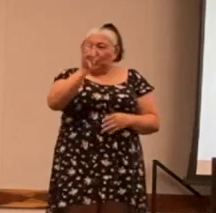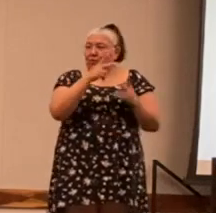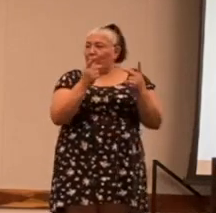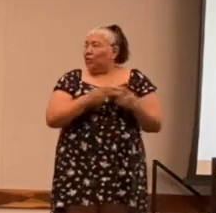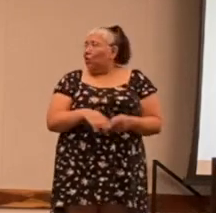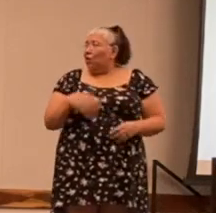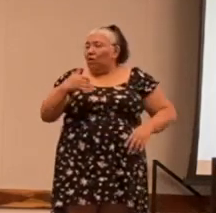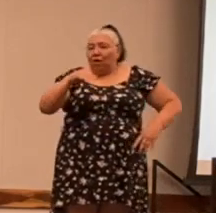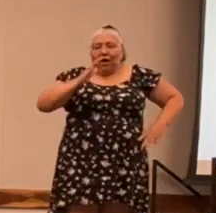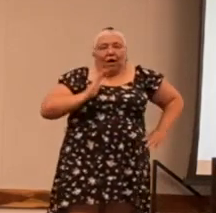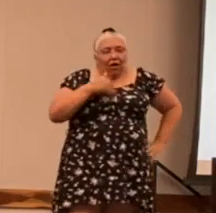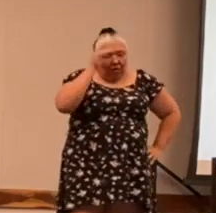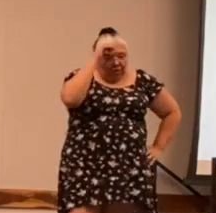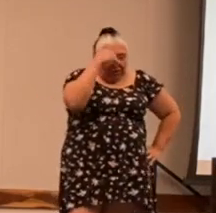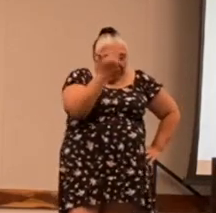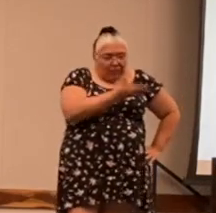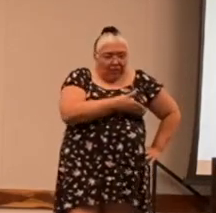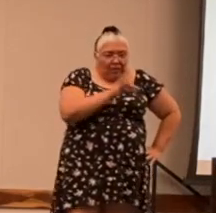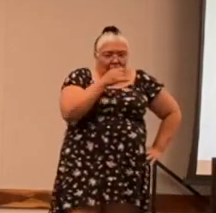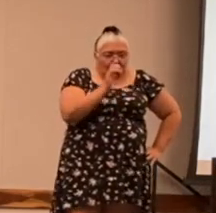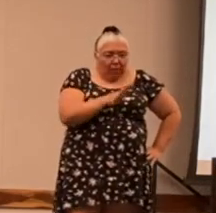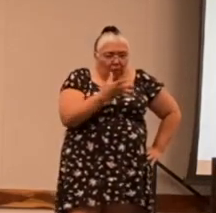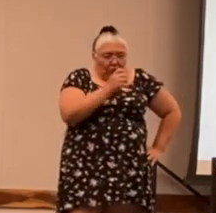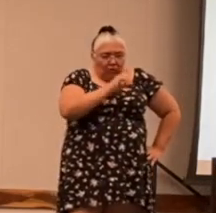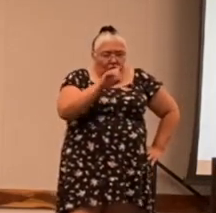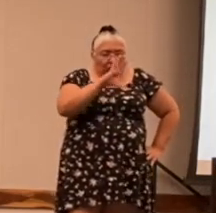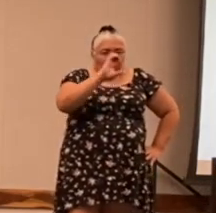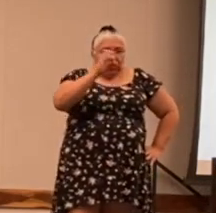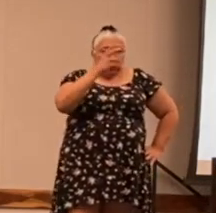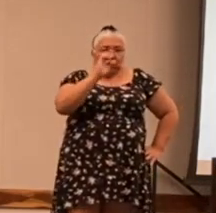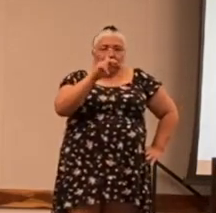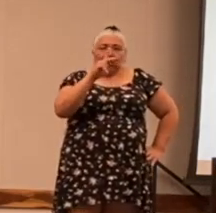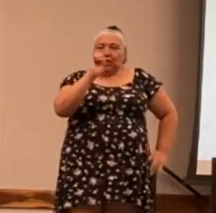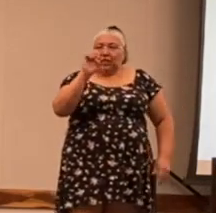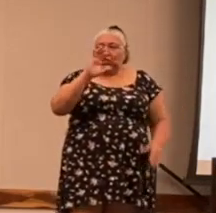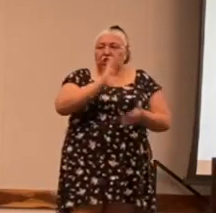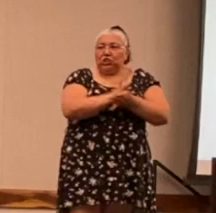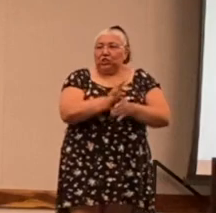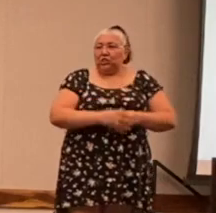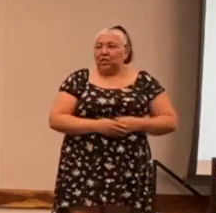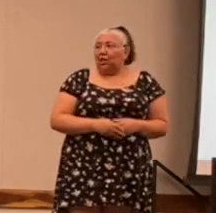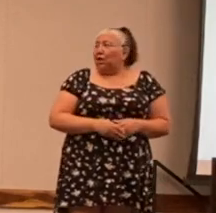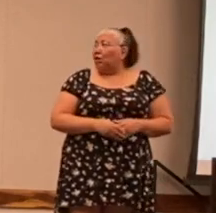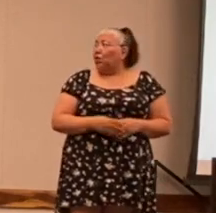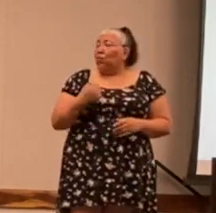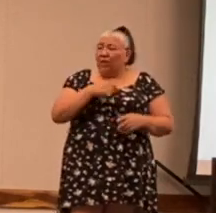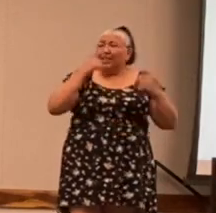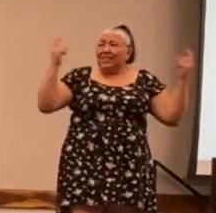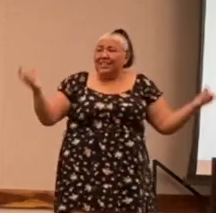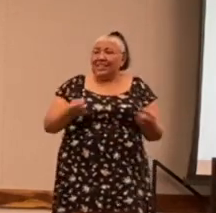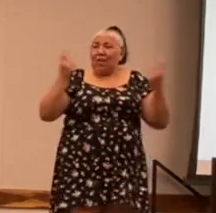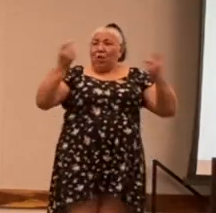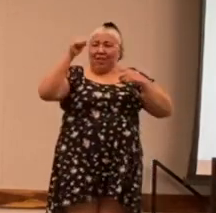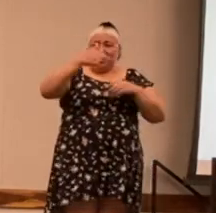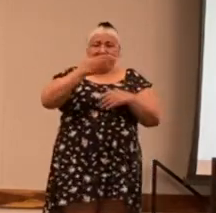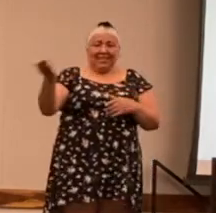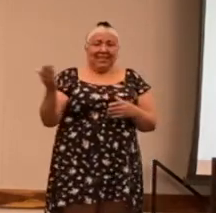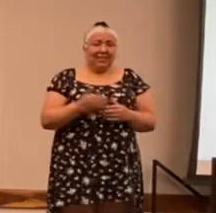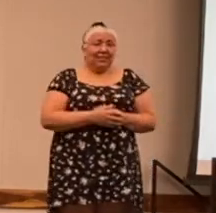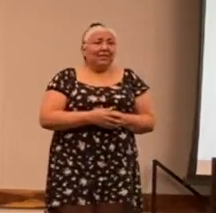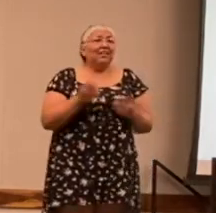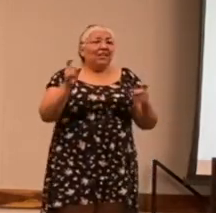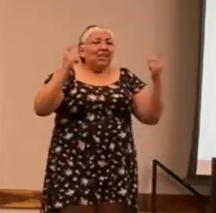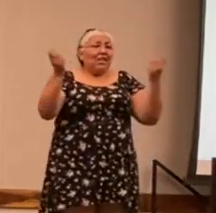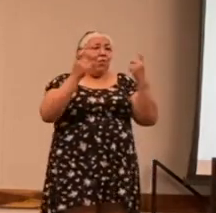Oh man, our son Jacob is turning 21 and he wants to go to Chuck E. Cheese. Right? We need to celebrate those things. We need to celebrate